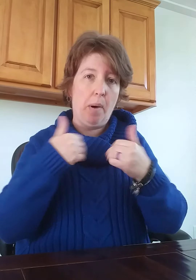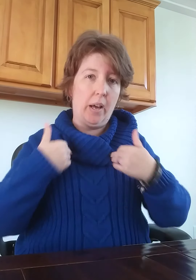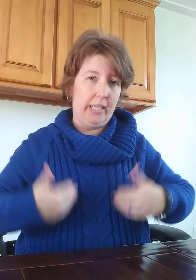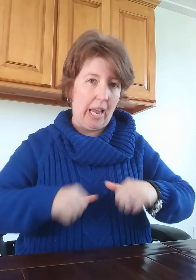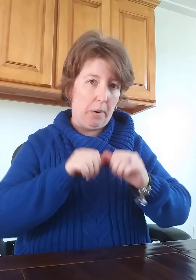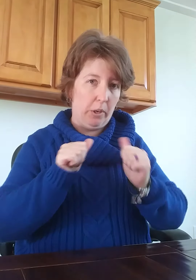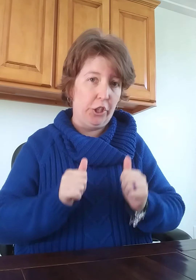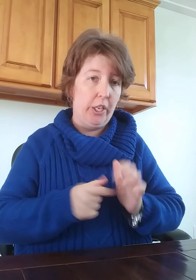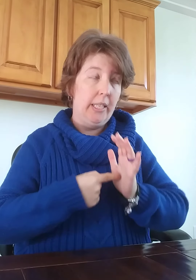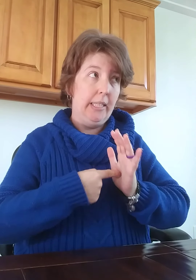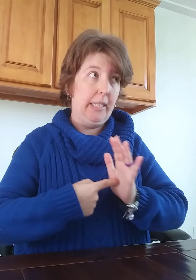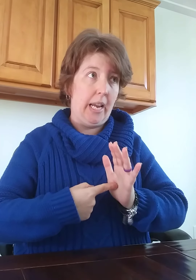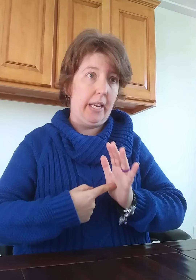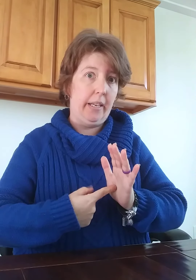body language saying